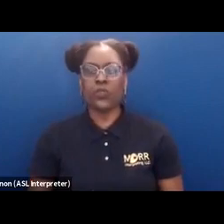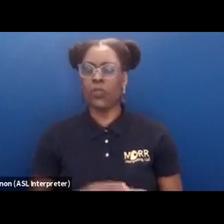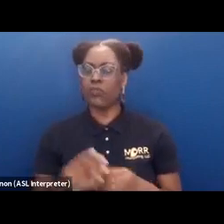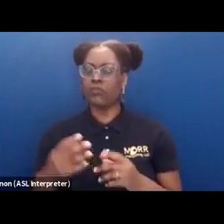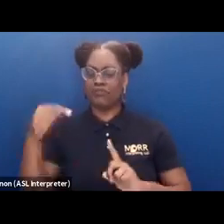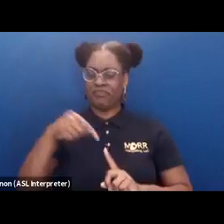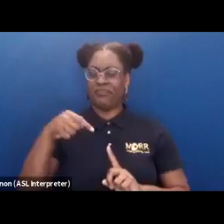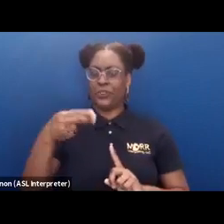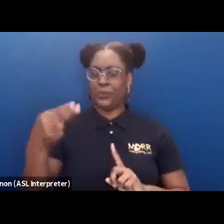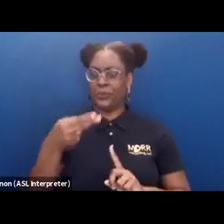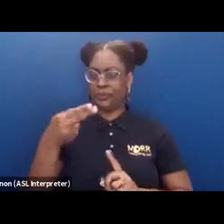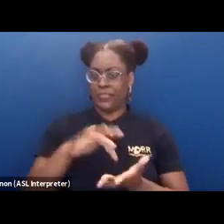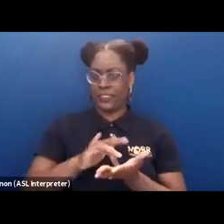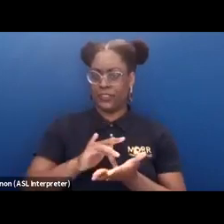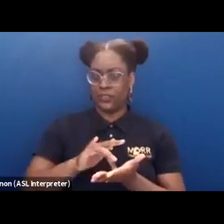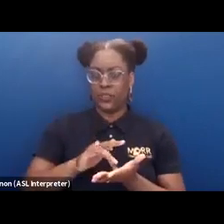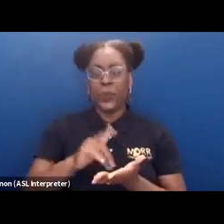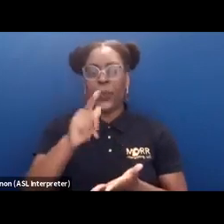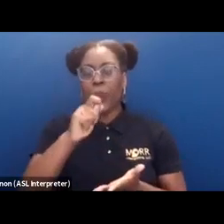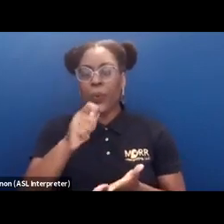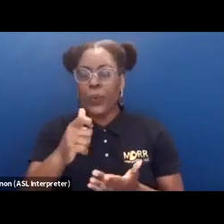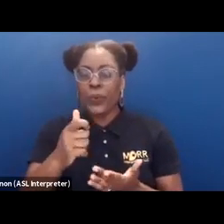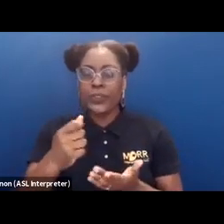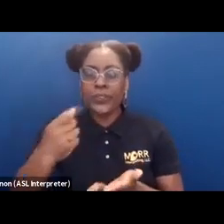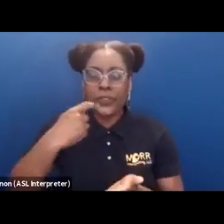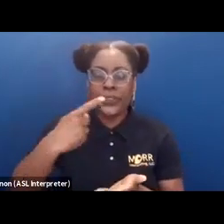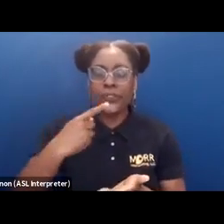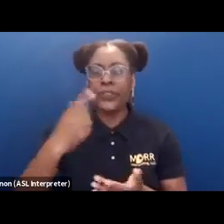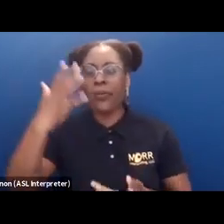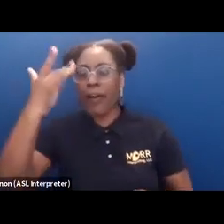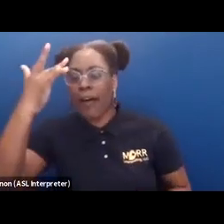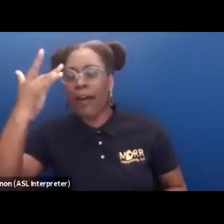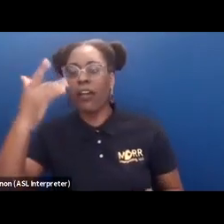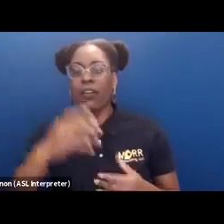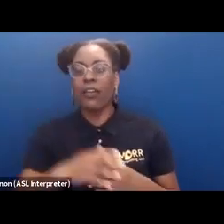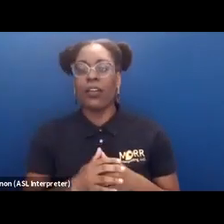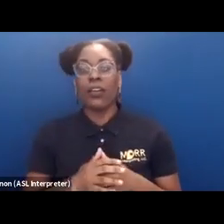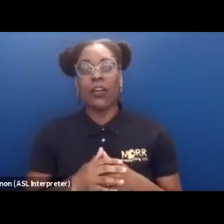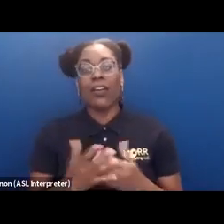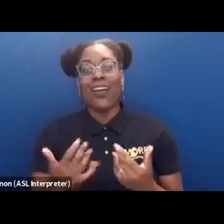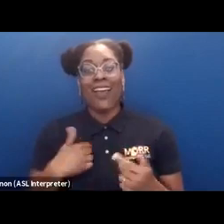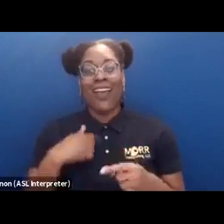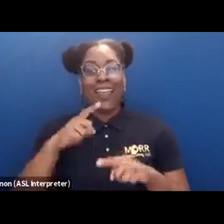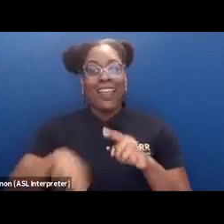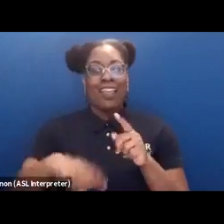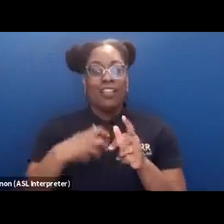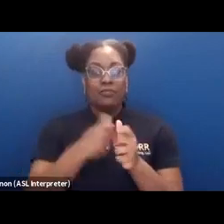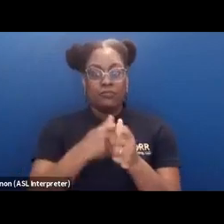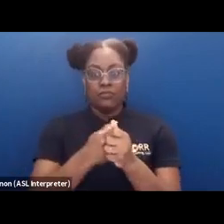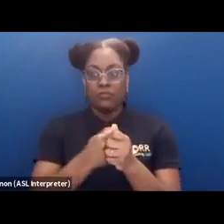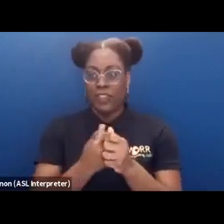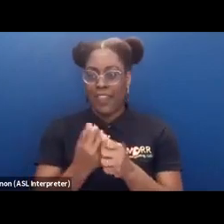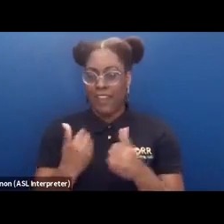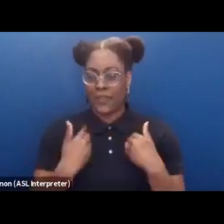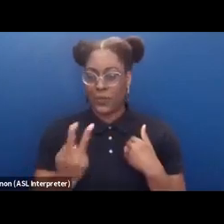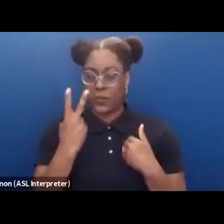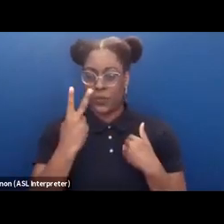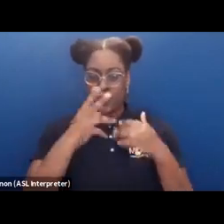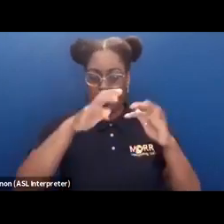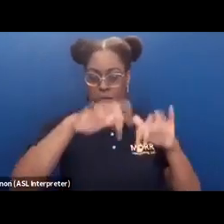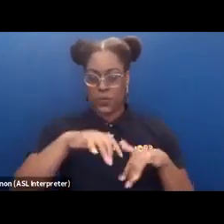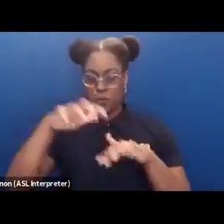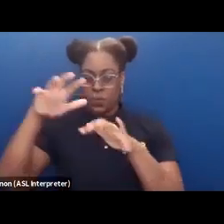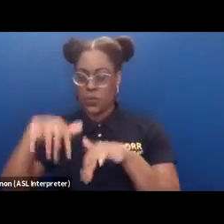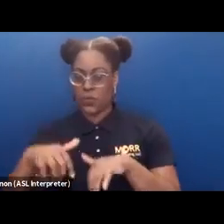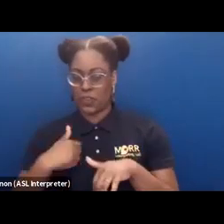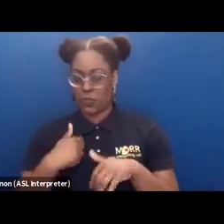to some extent by whom? I cannot keep up with both these chats, and so I'm going to try